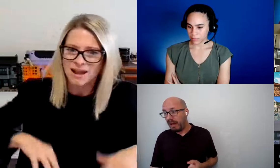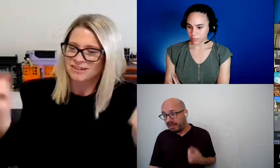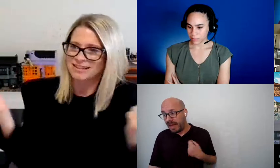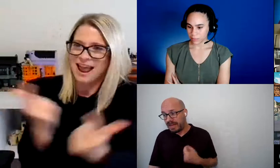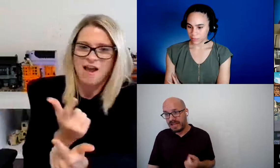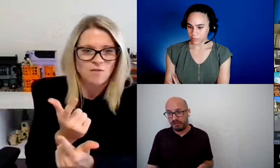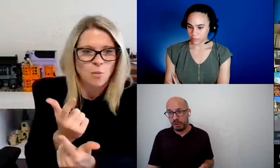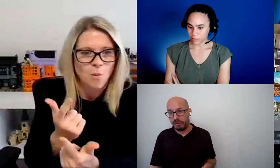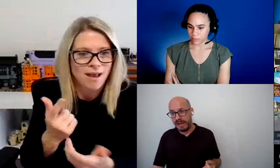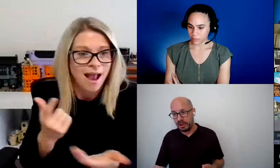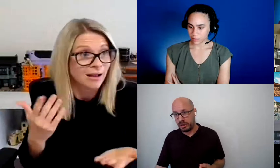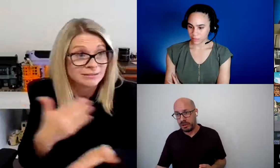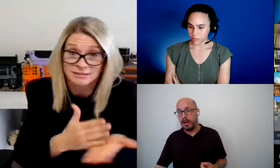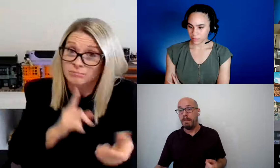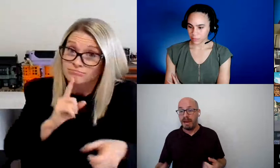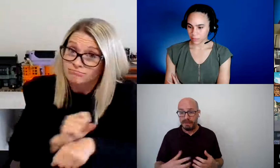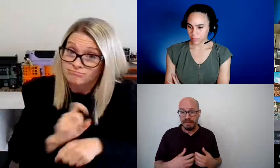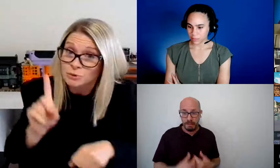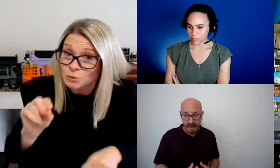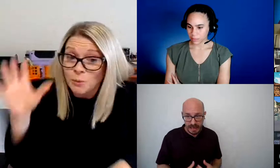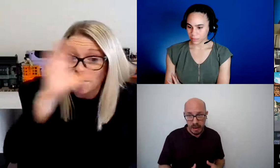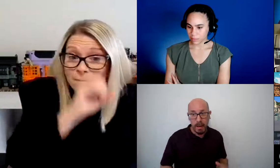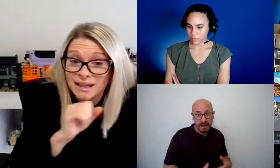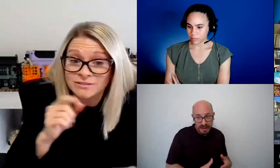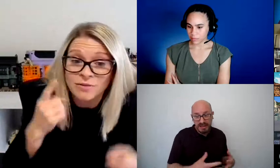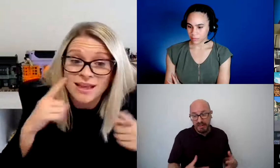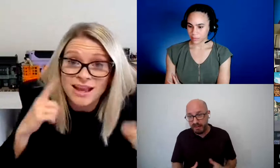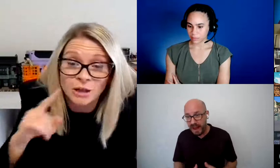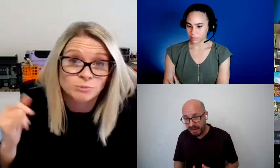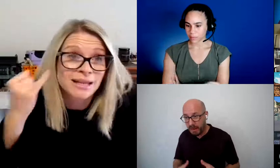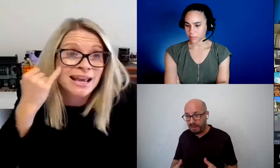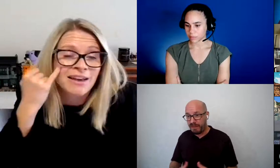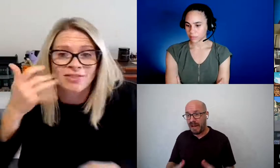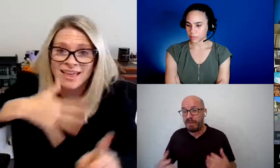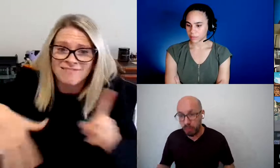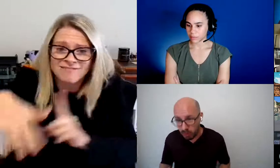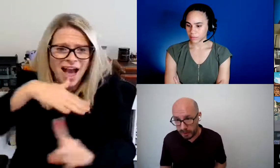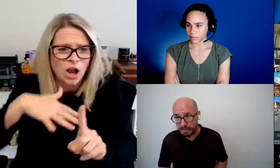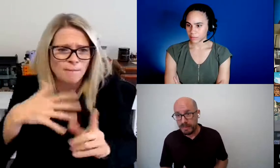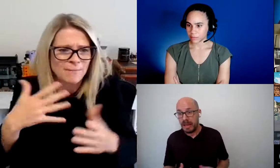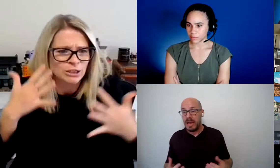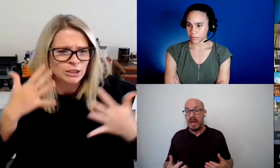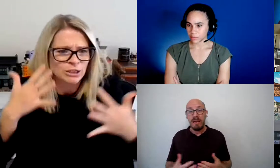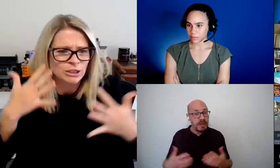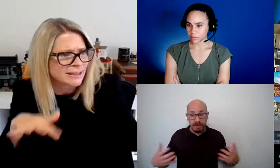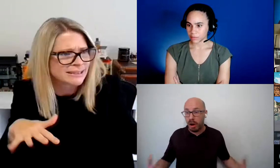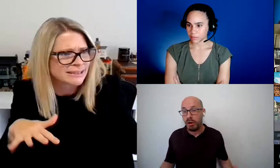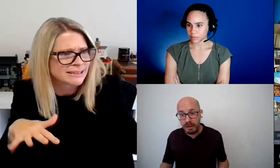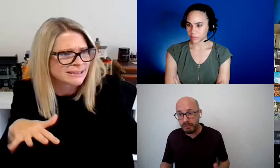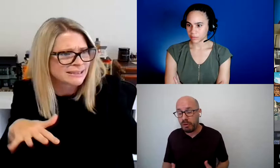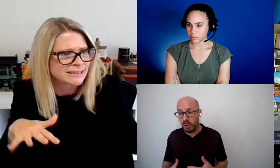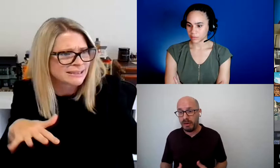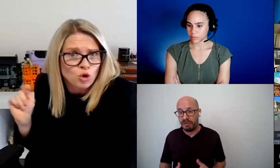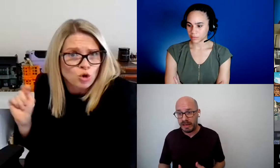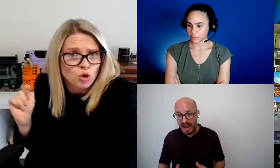Having that text notification benefits me, but it does in fact benefit everyone. If the environment is too noisy,